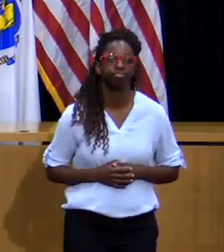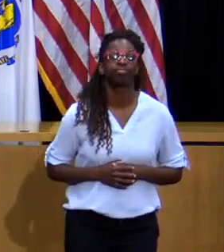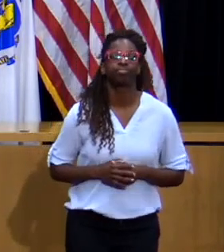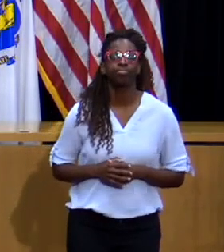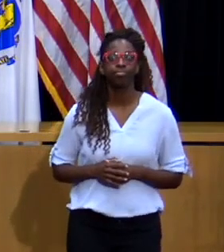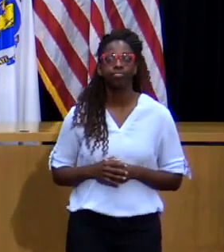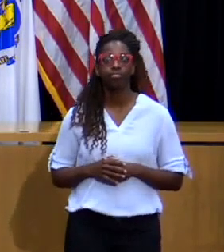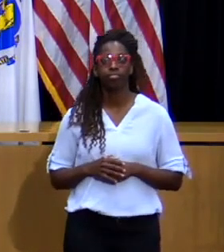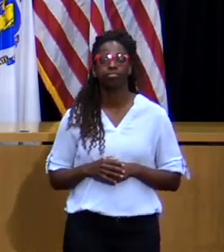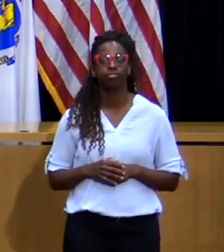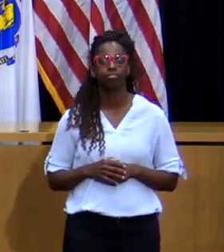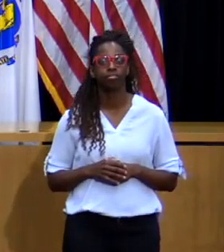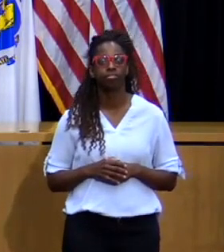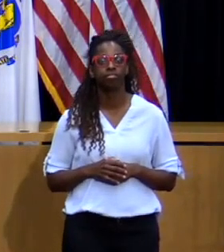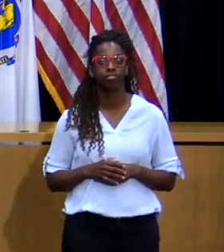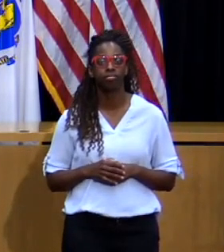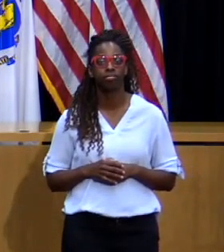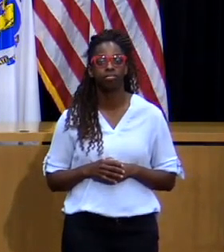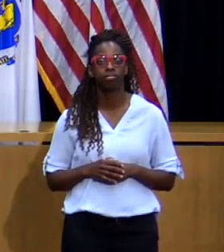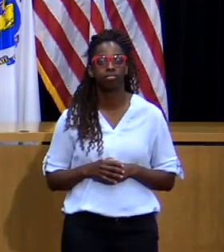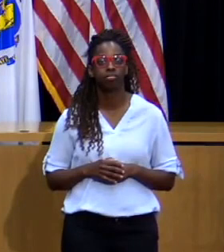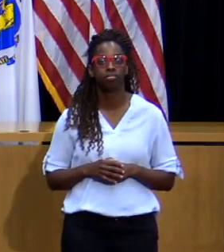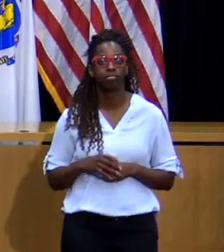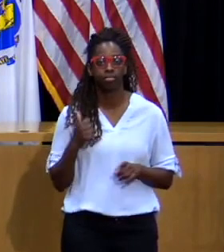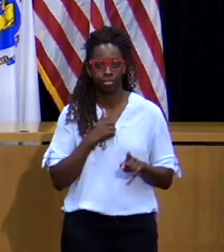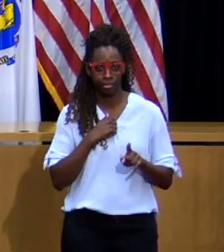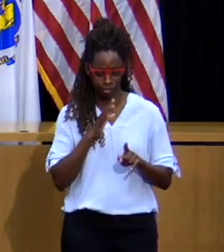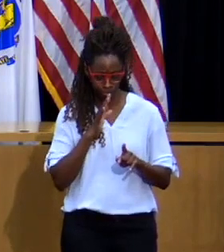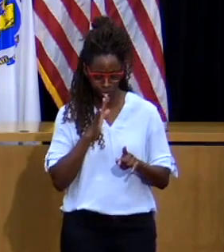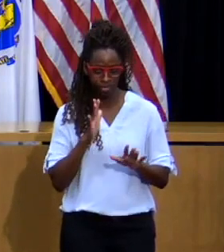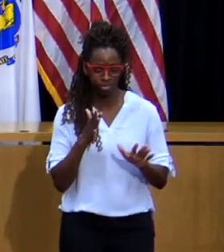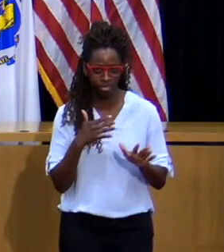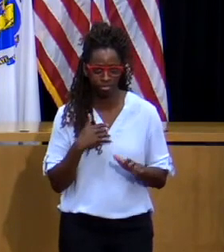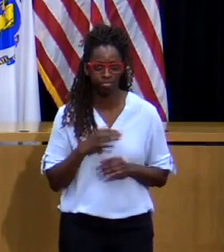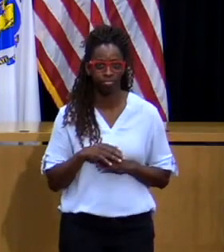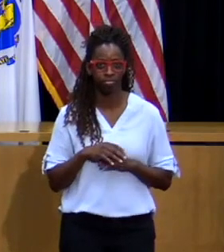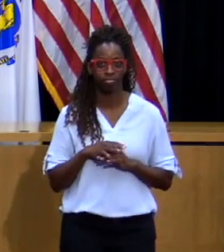socioeconomic status. Sorry, I have a frog in my voice.